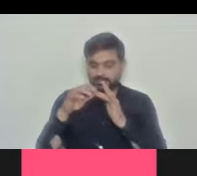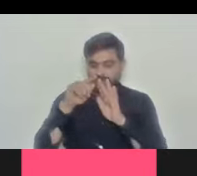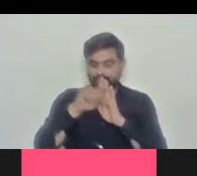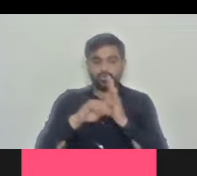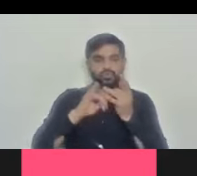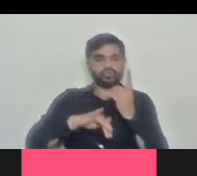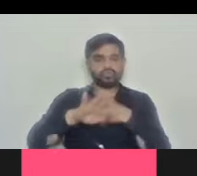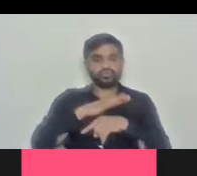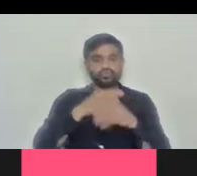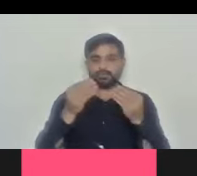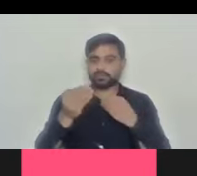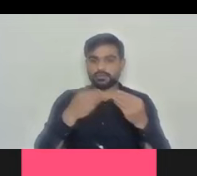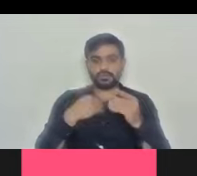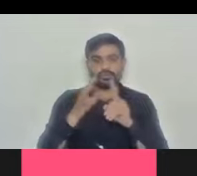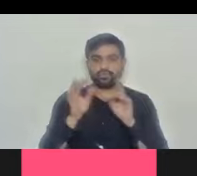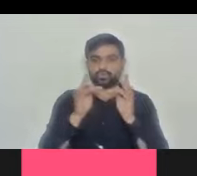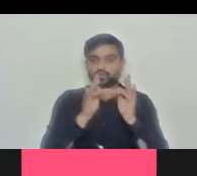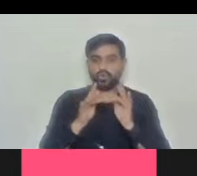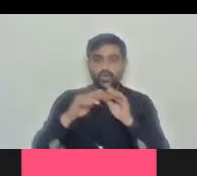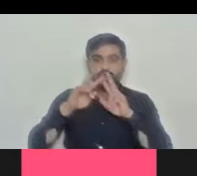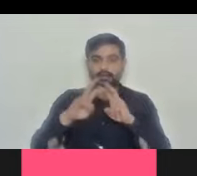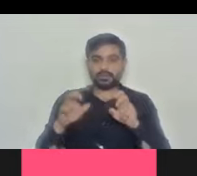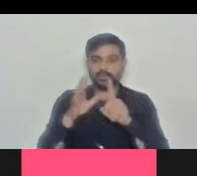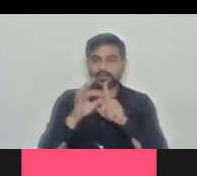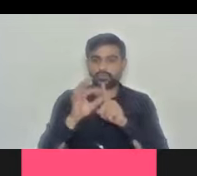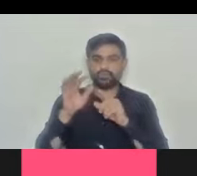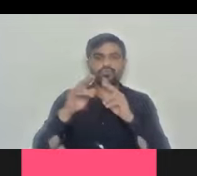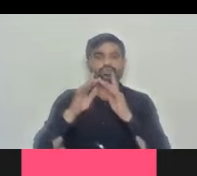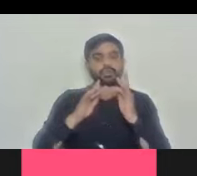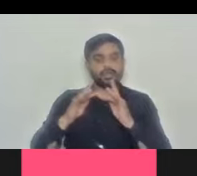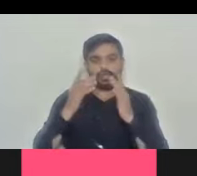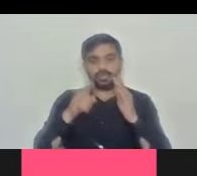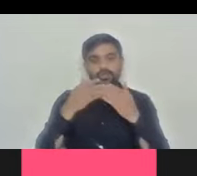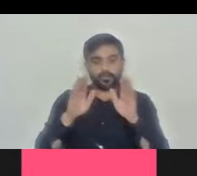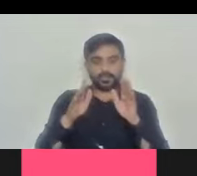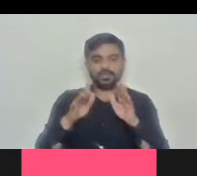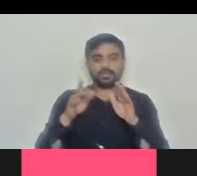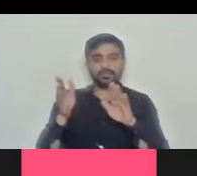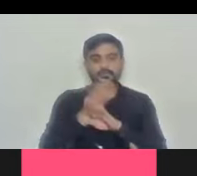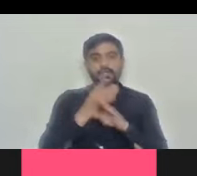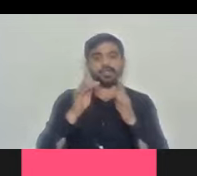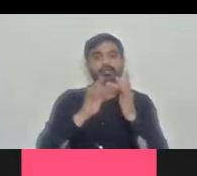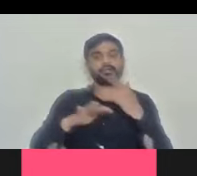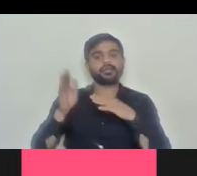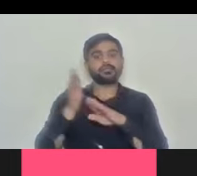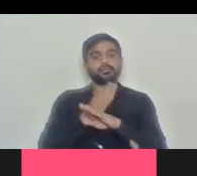of us are doing a lot of things online. Research is also being done online. It has been done online before through emails, but